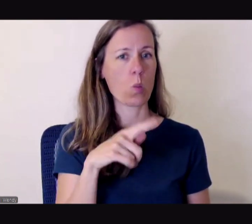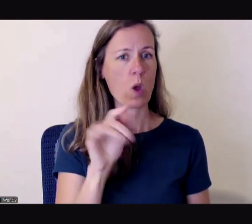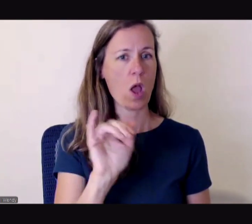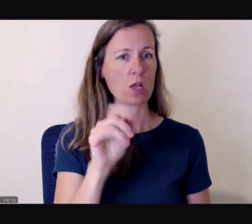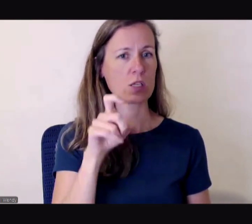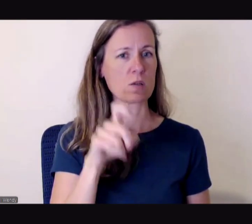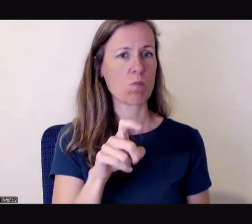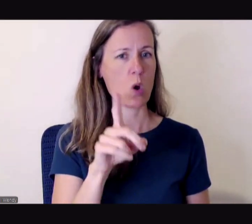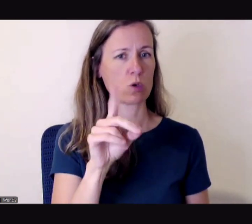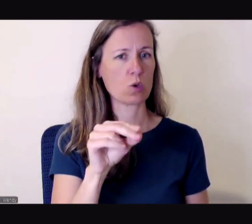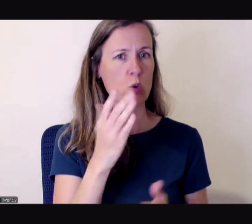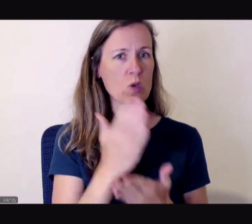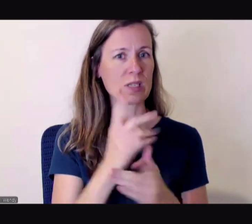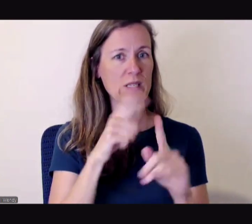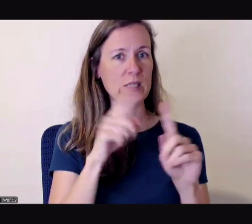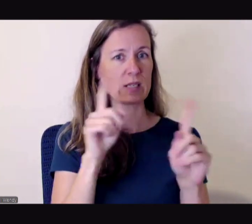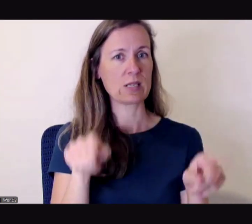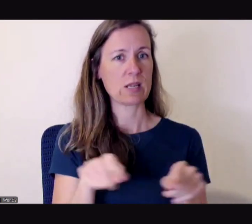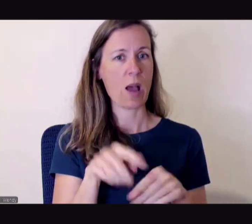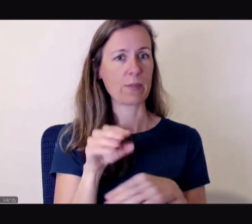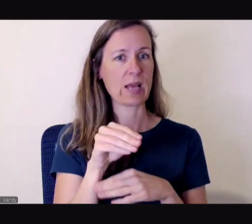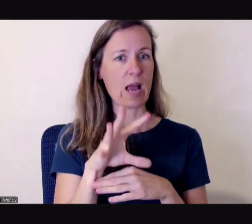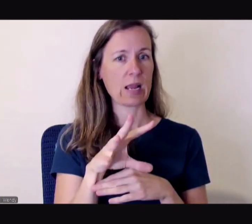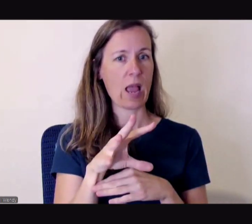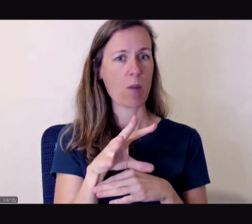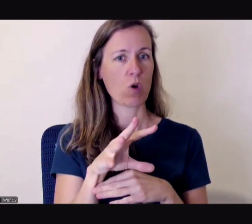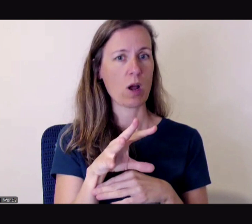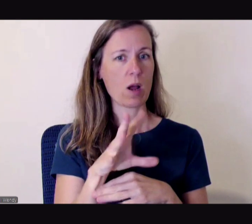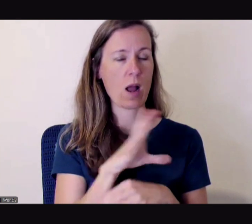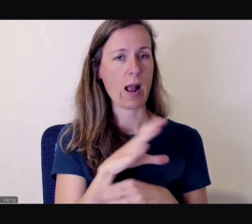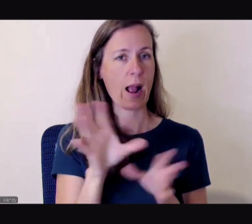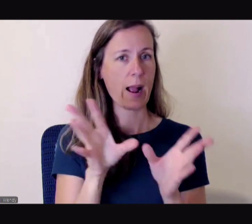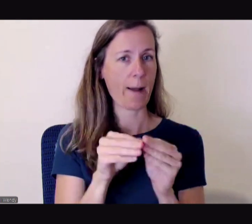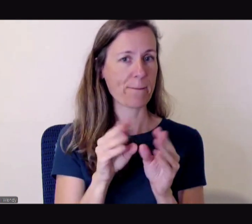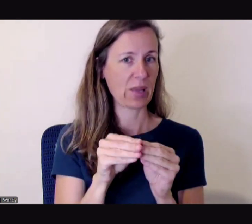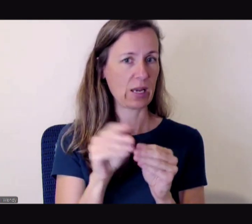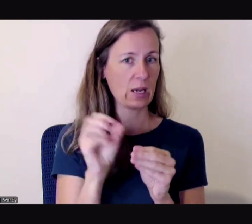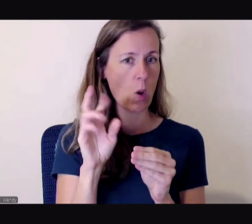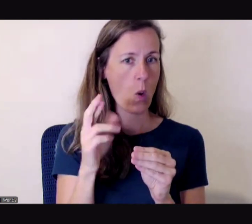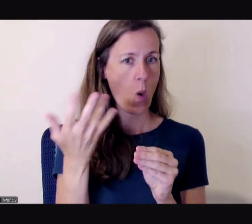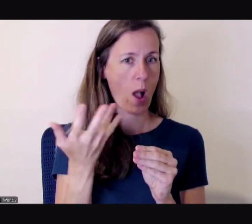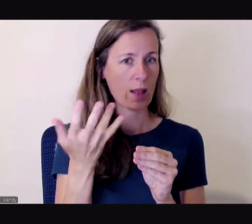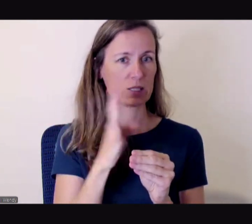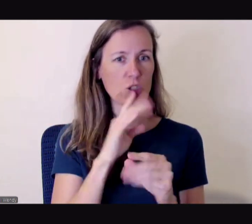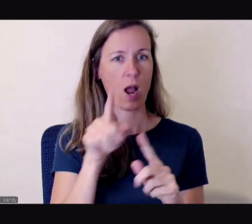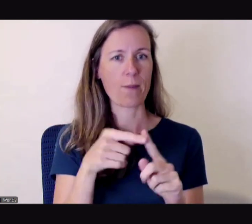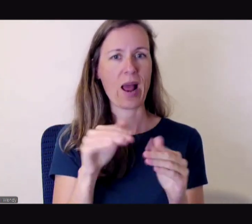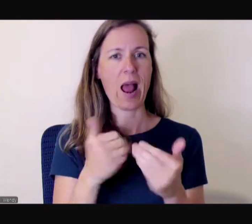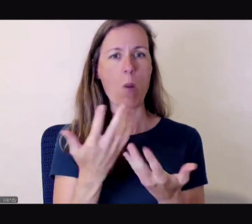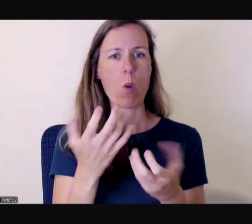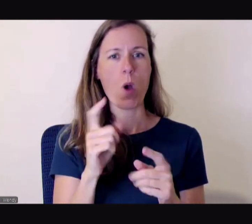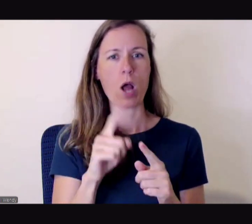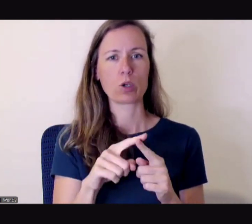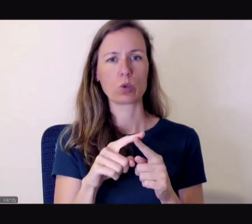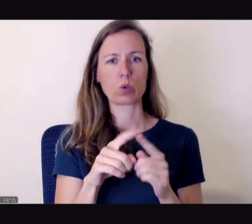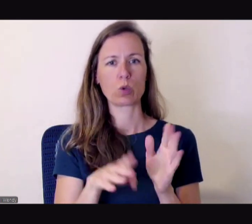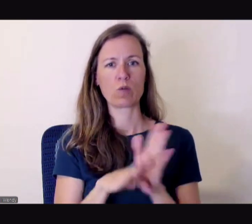stop sign camera committee thing? Or at least talk about how we want to formulate some sort of advisory body that's going to come up